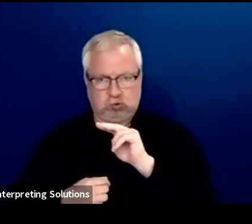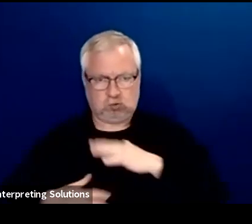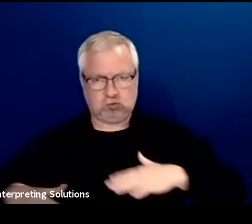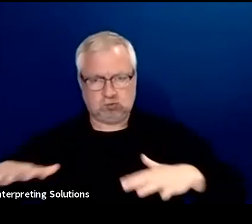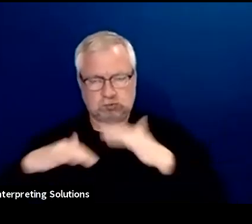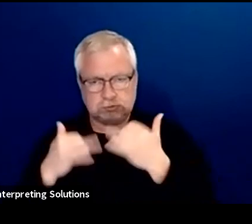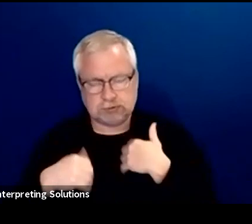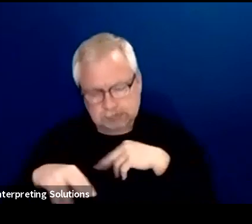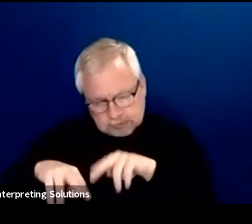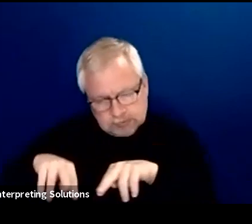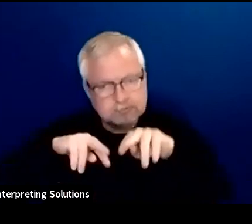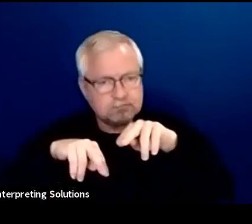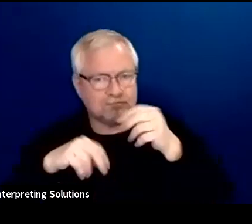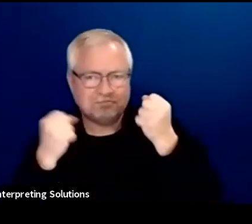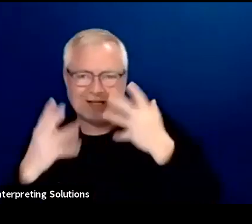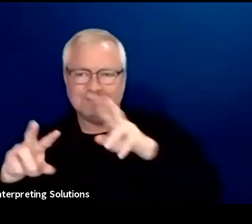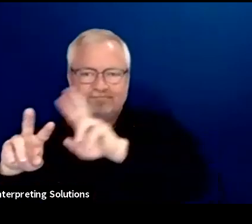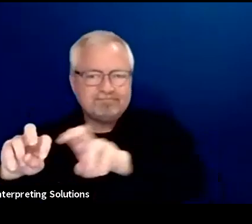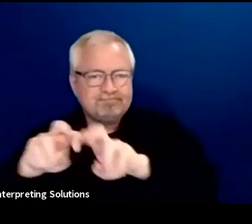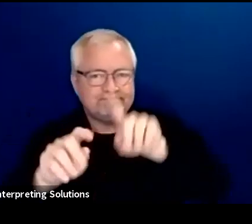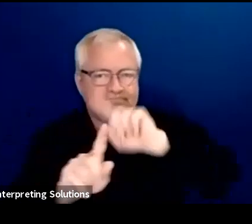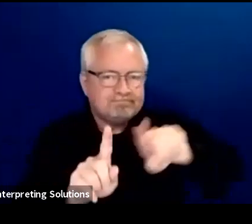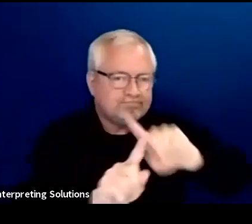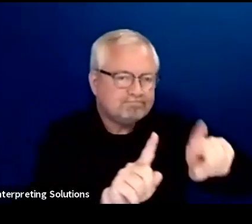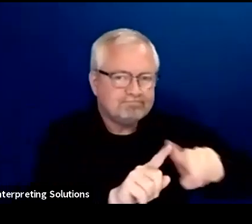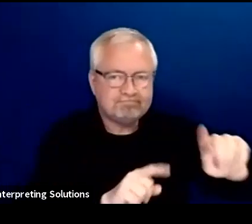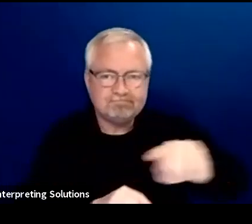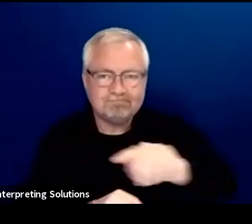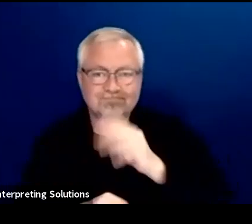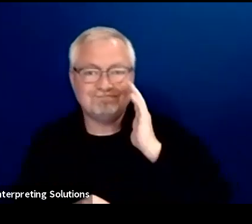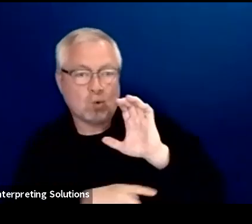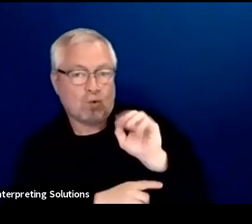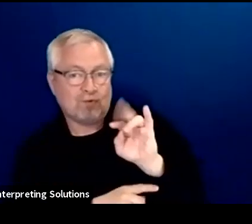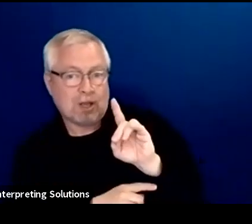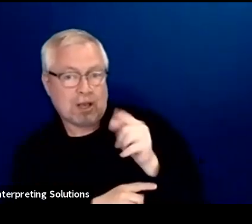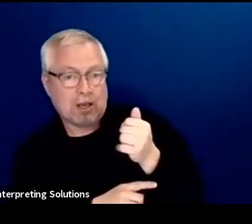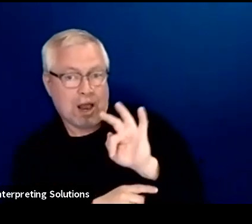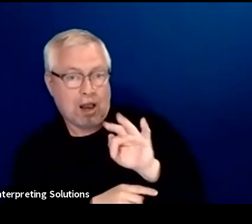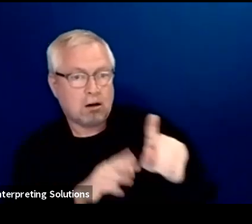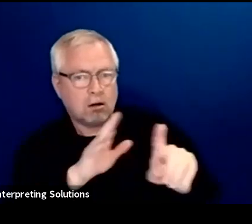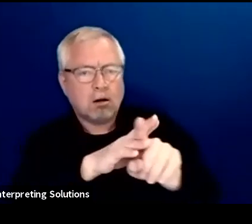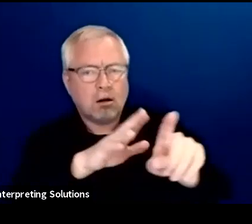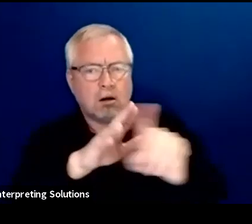folks who are now showing up. That modeling was before very few people had showed up at the hospital. Now